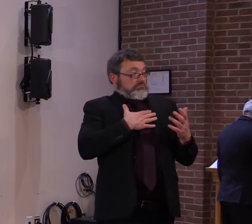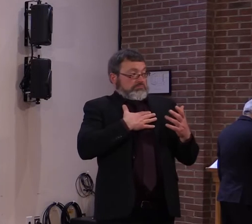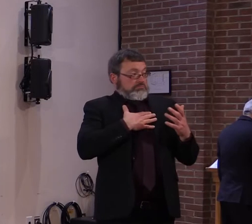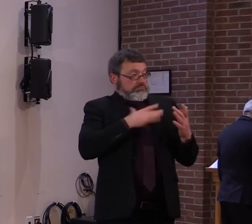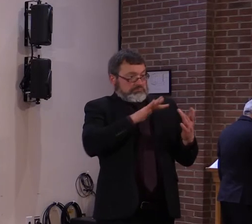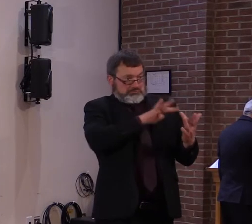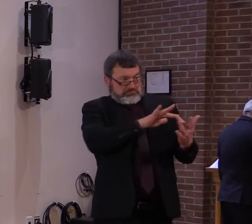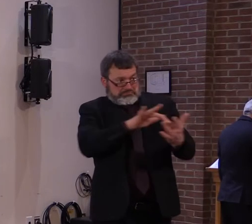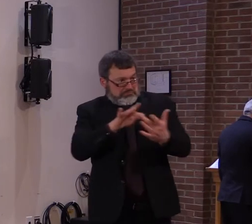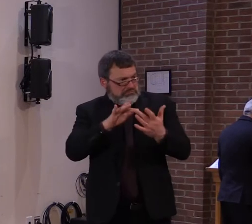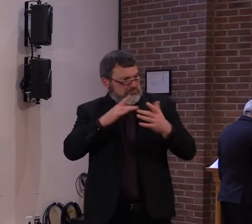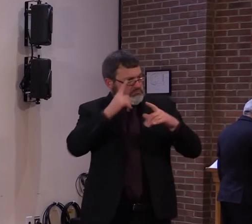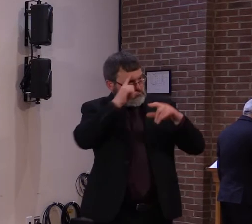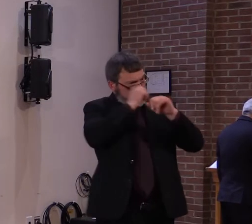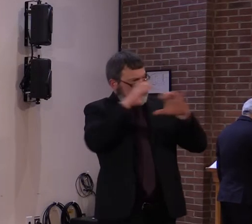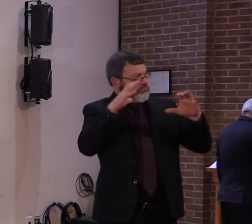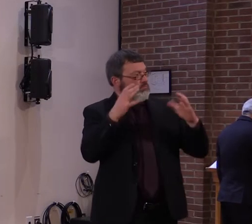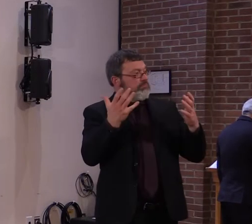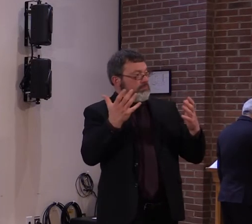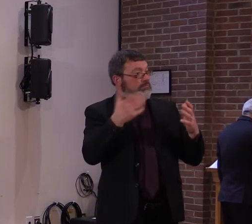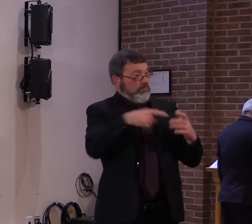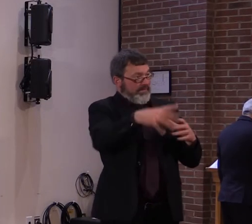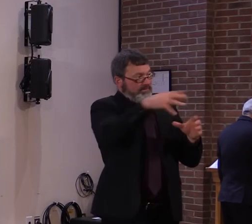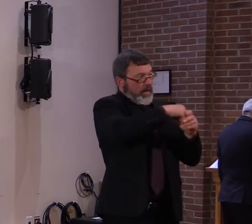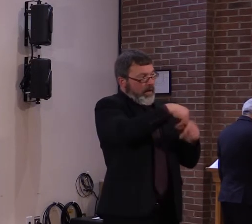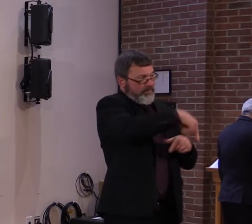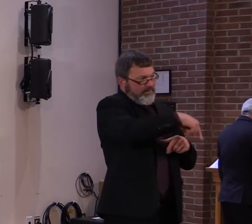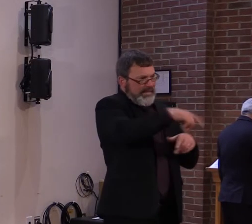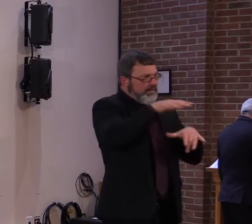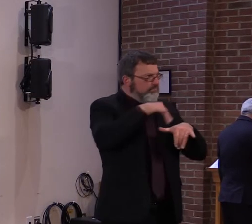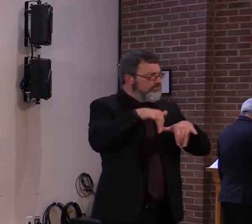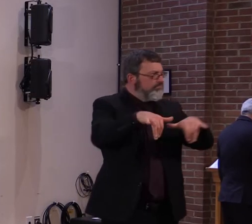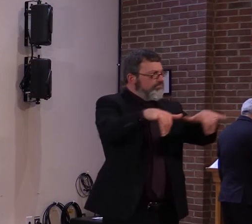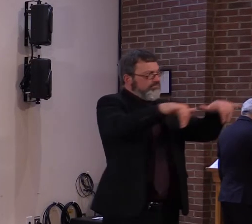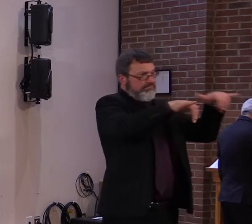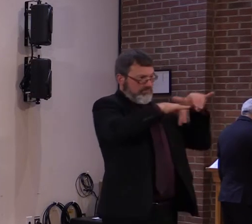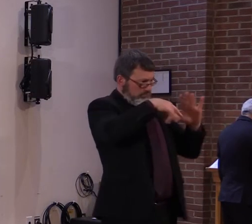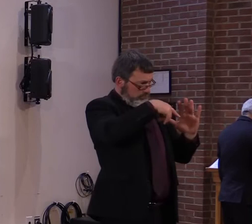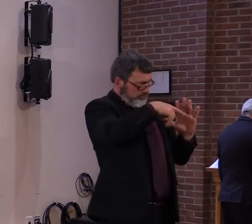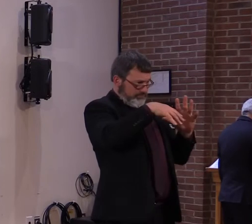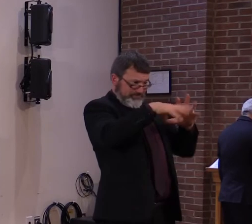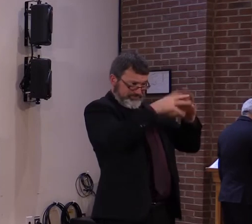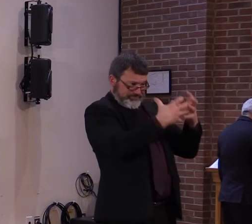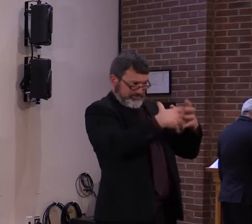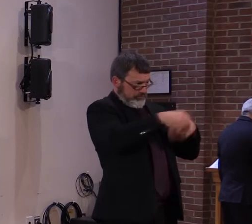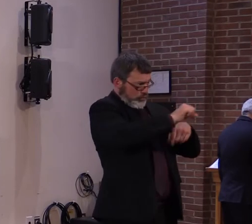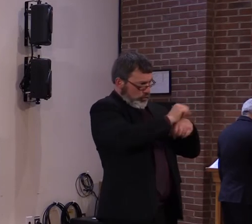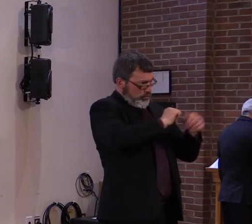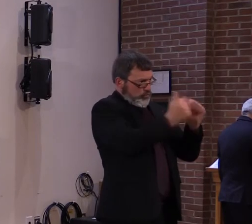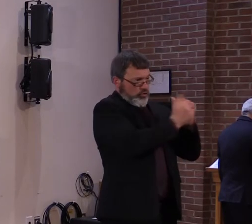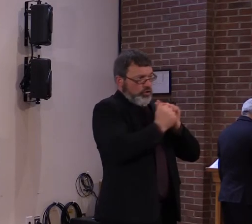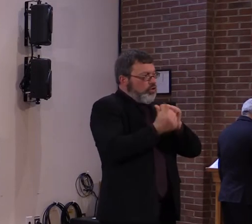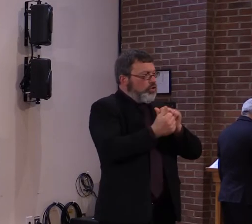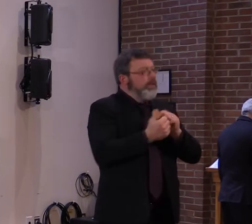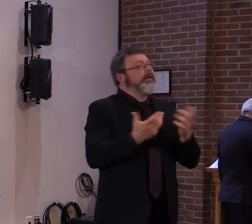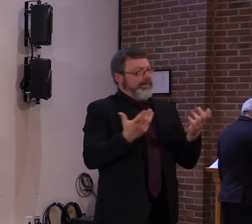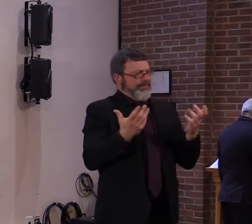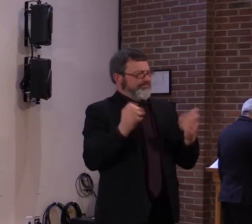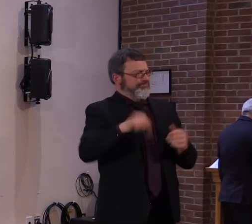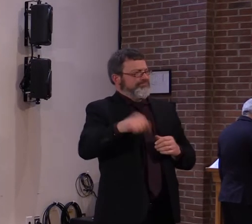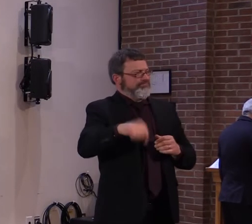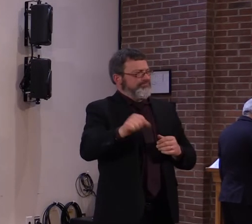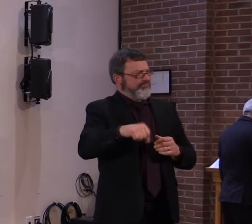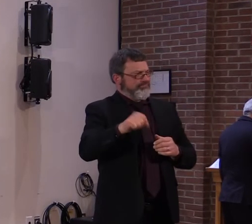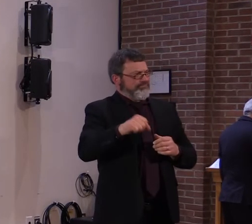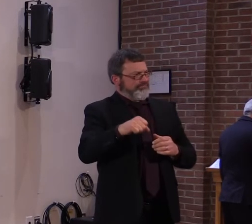much aligned with the other five and in their presence at all times at the work site versus worked in an office